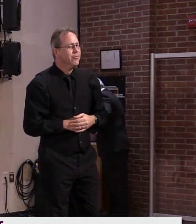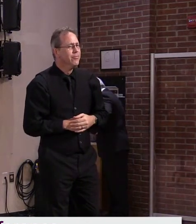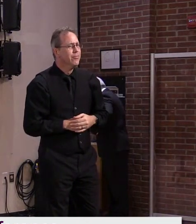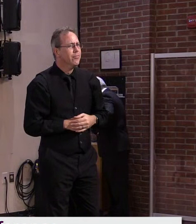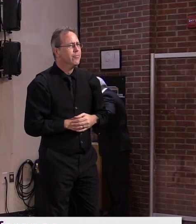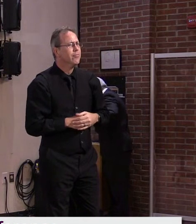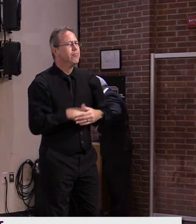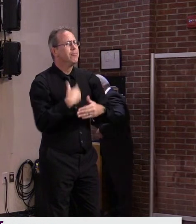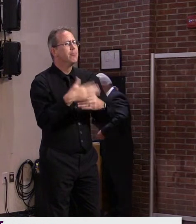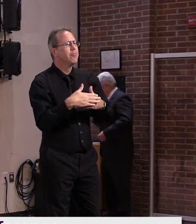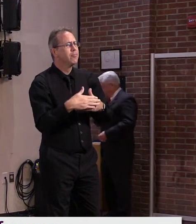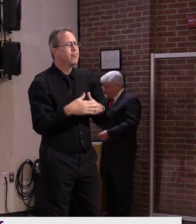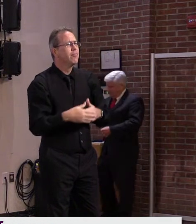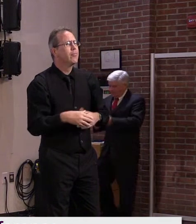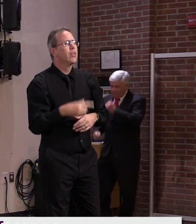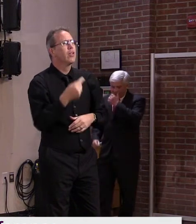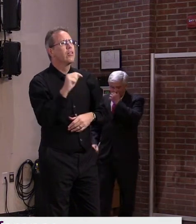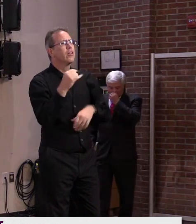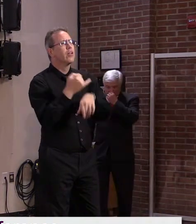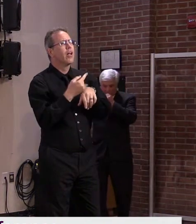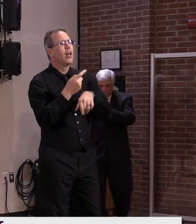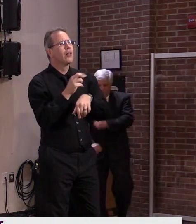Mike Donahue, the Islander.